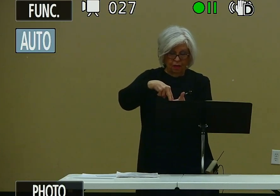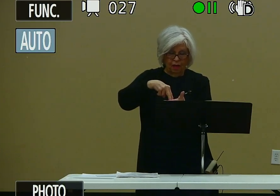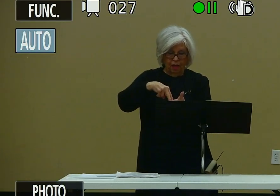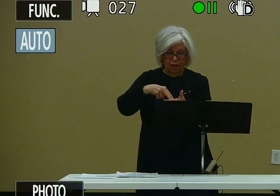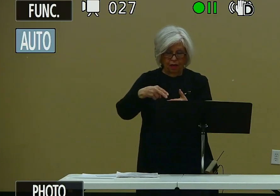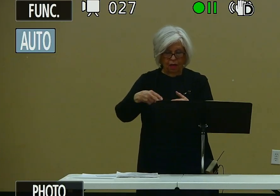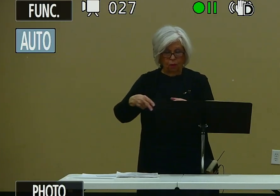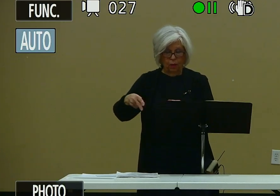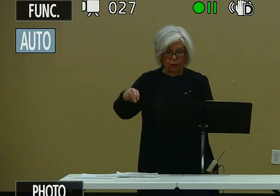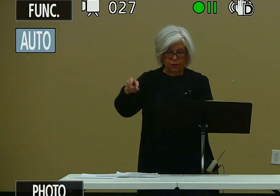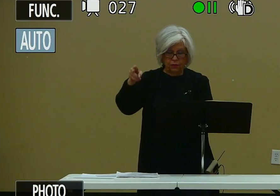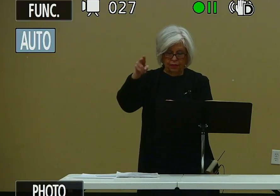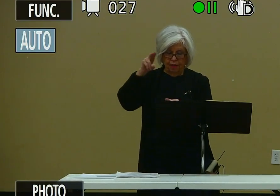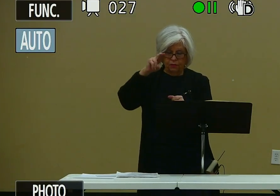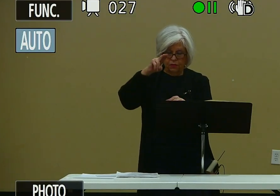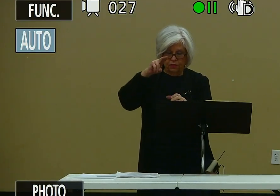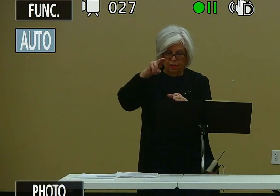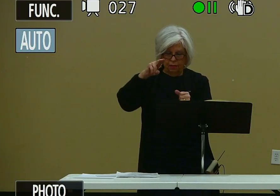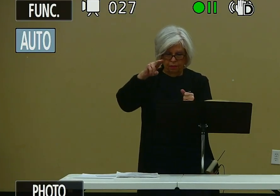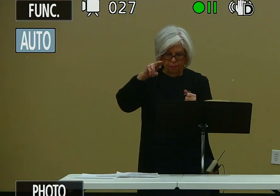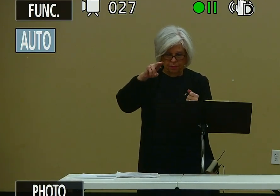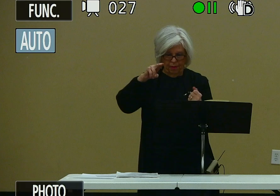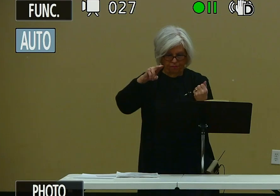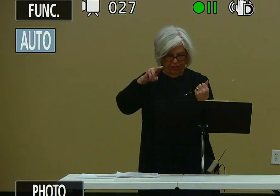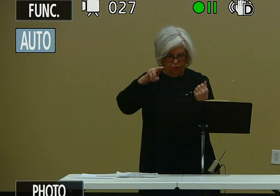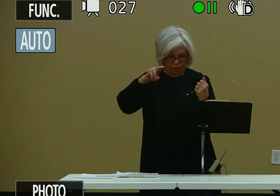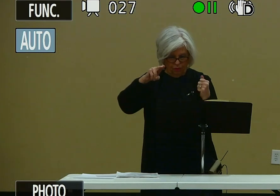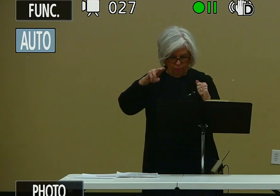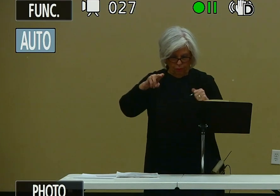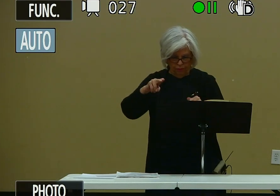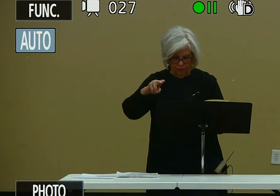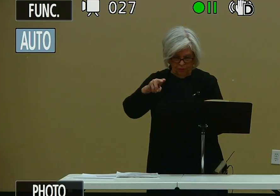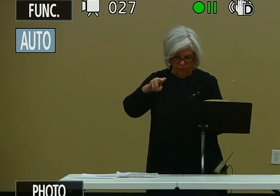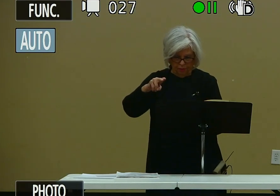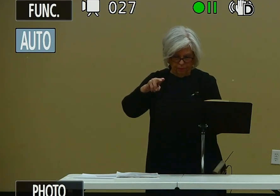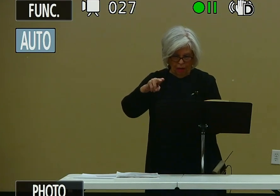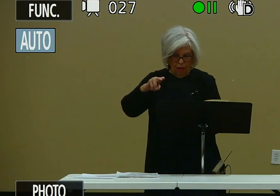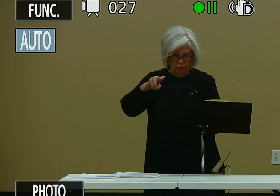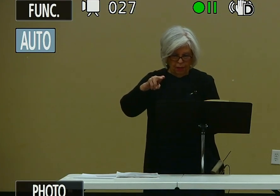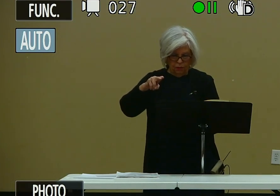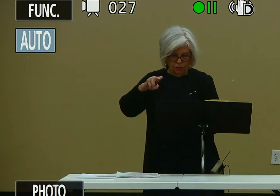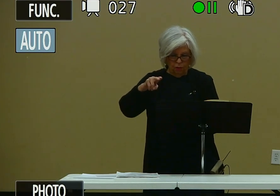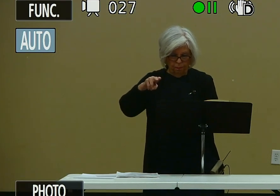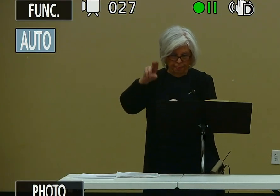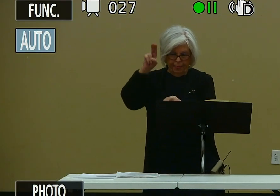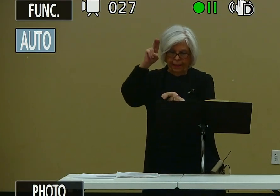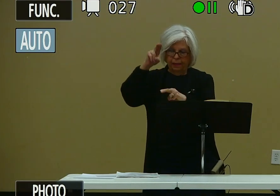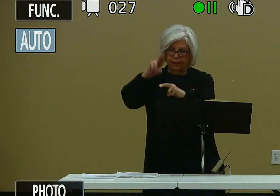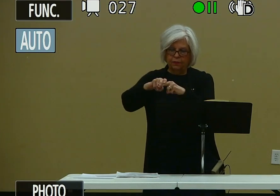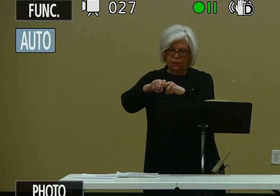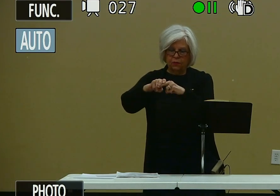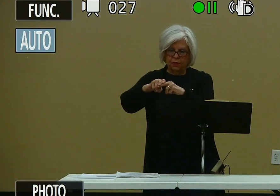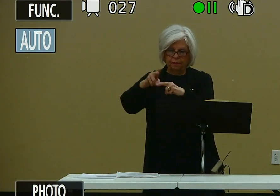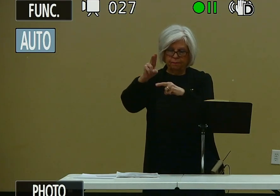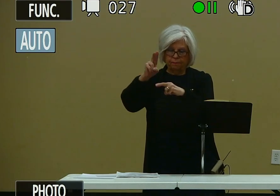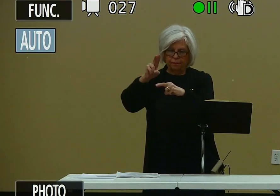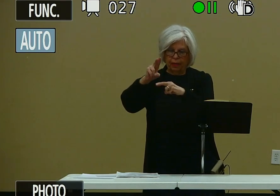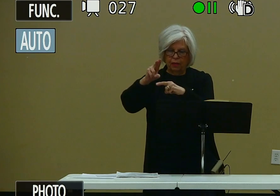Ah, well, then you're going to have to sit. Oops, my fingers aren't wanting to sit here. Okay, so like this. Sit,